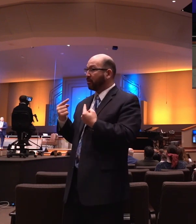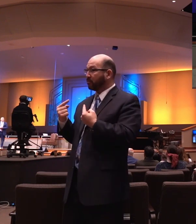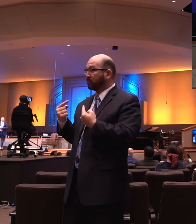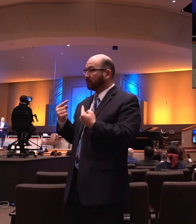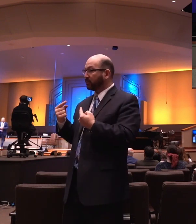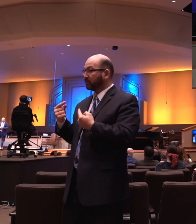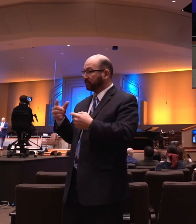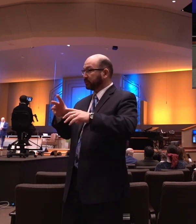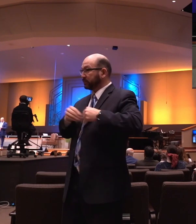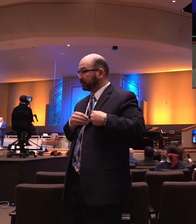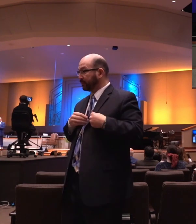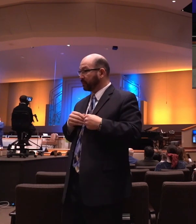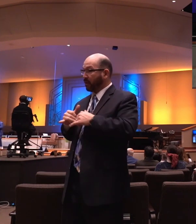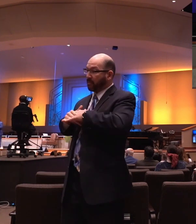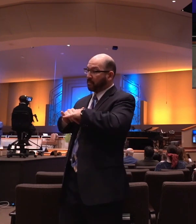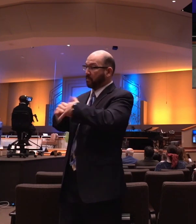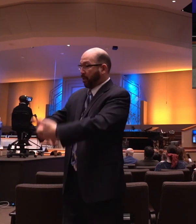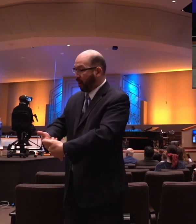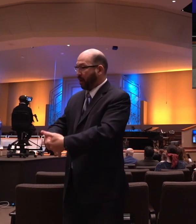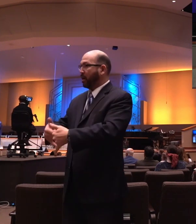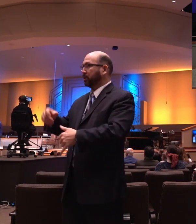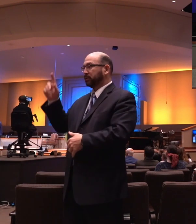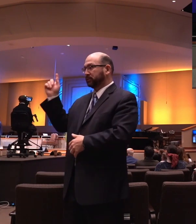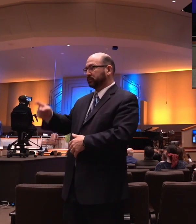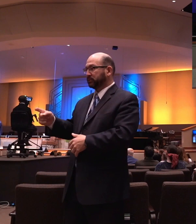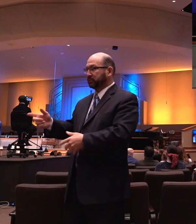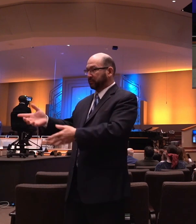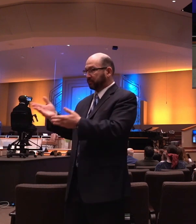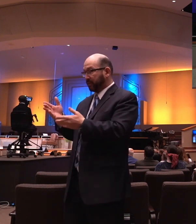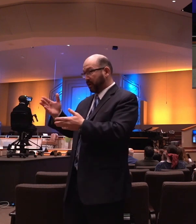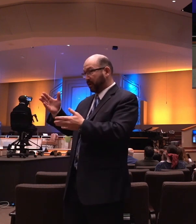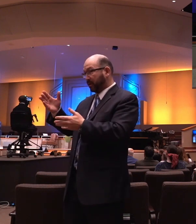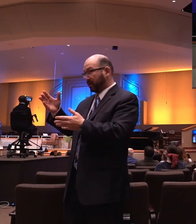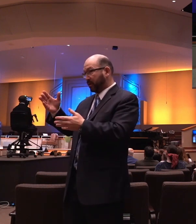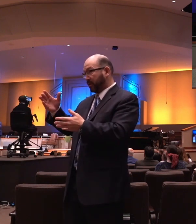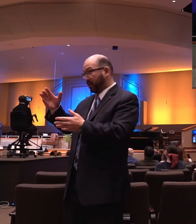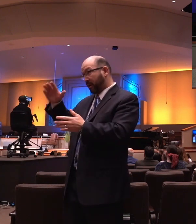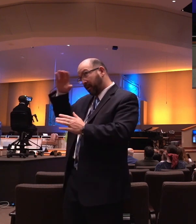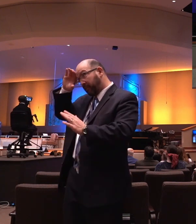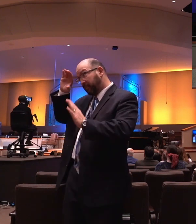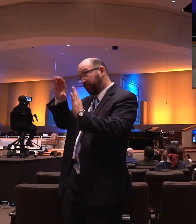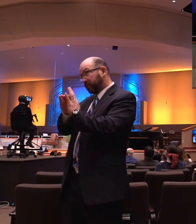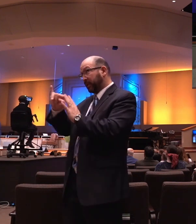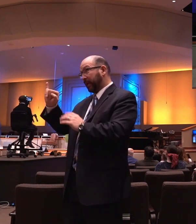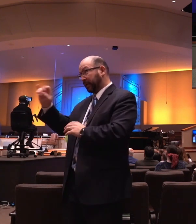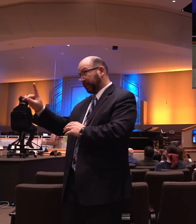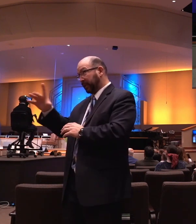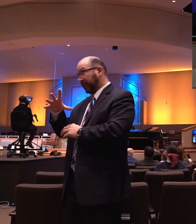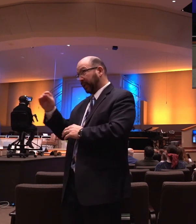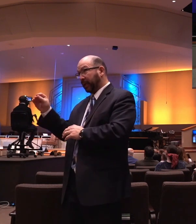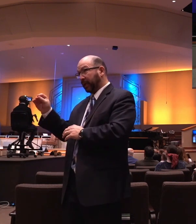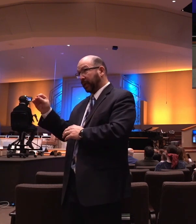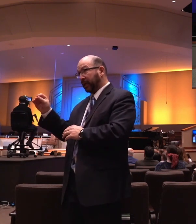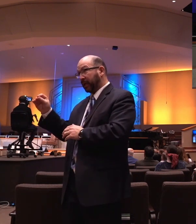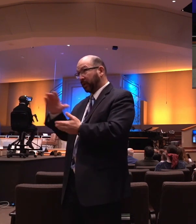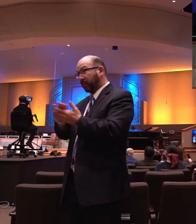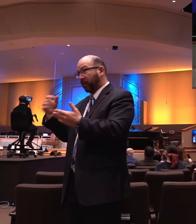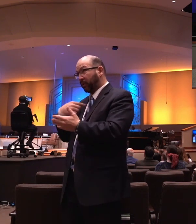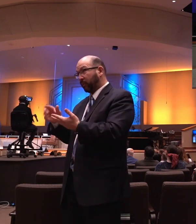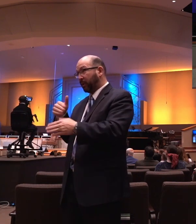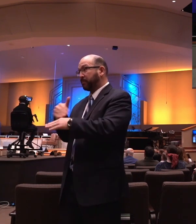and claim your prize. He said, you need to bring a photo ID and you need to bring the card that we mailed you.